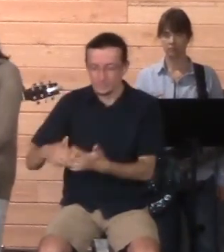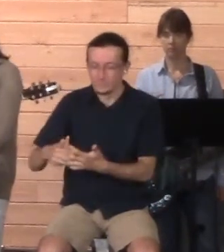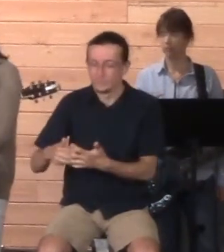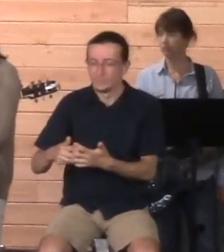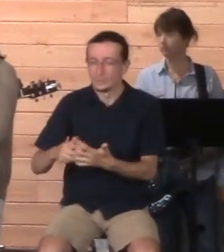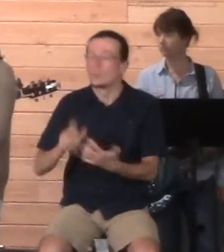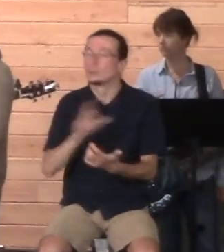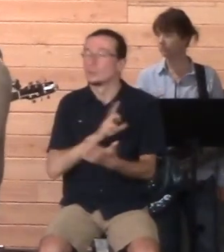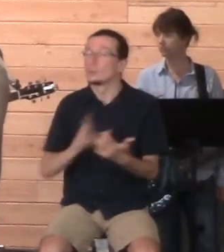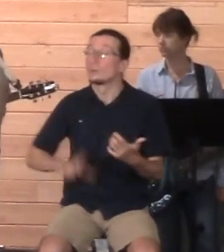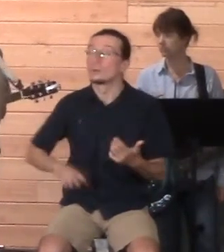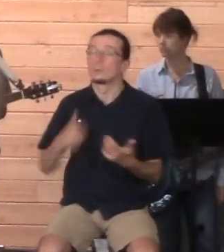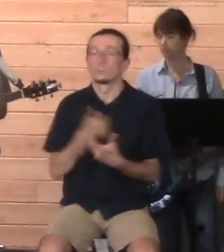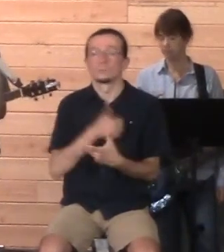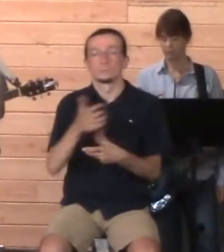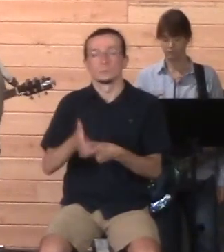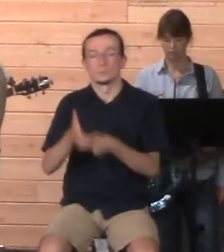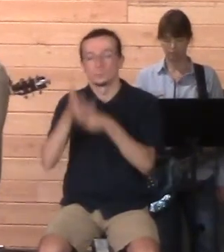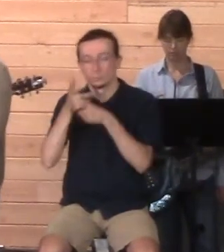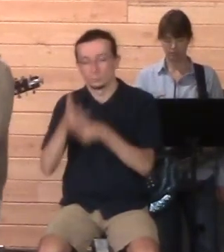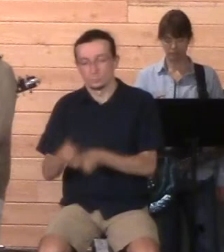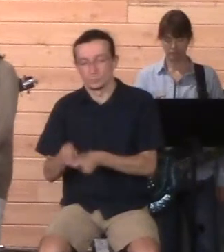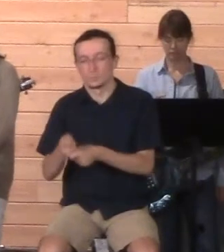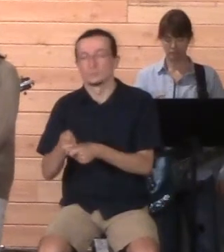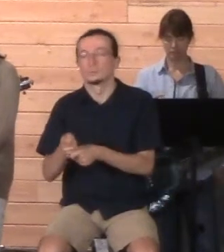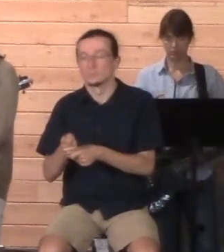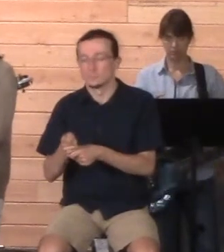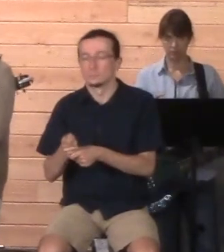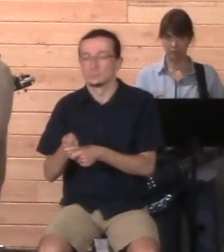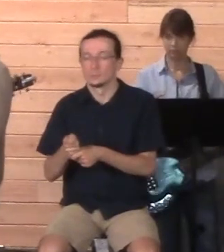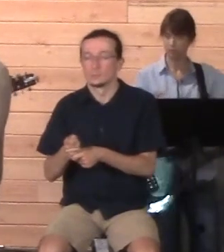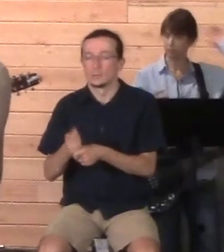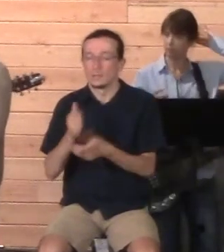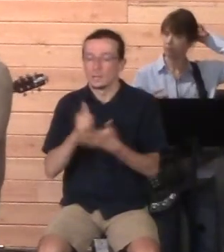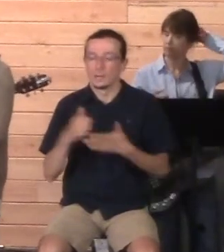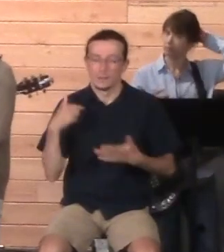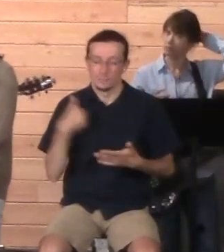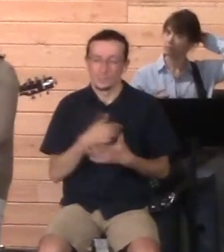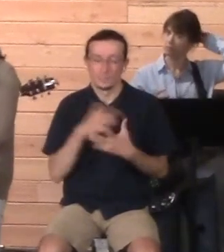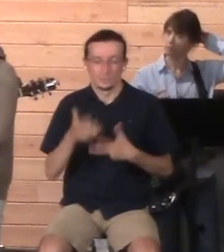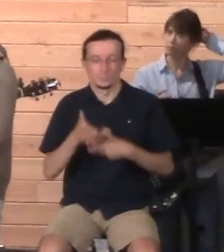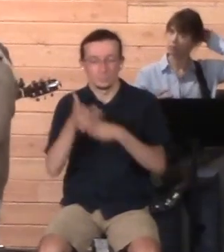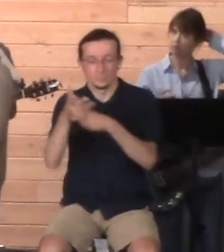this. Help us to put our confidence in you.